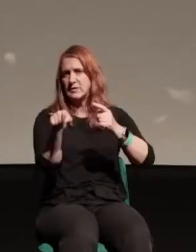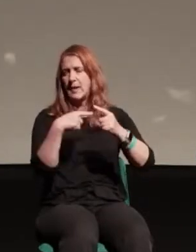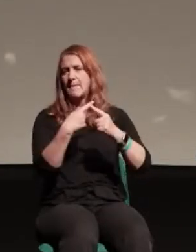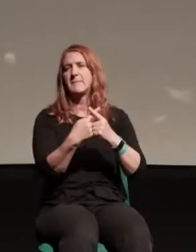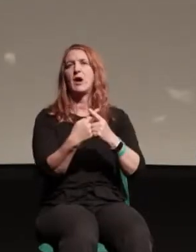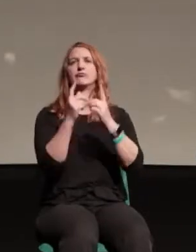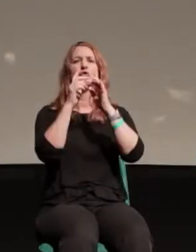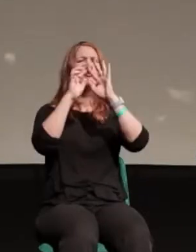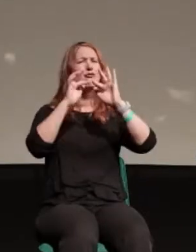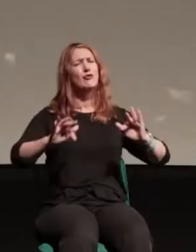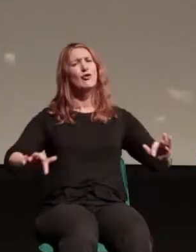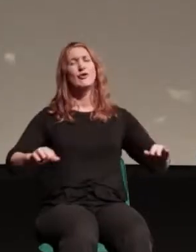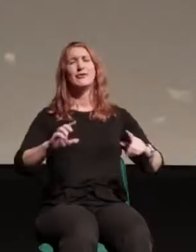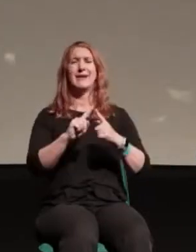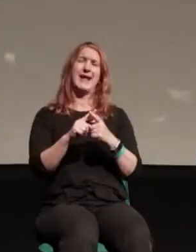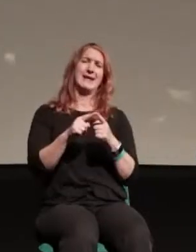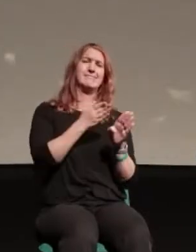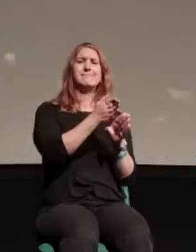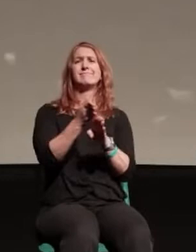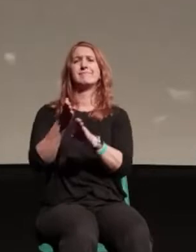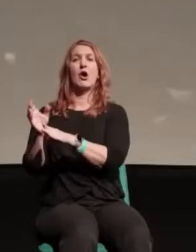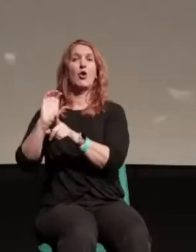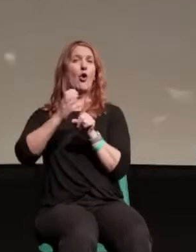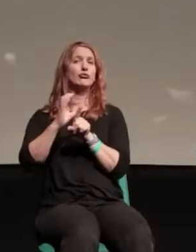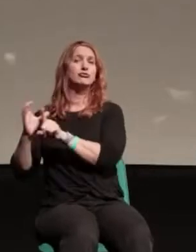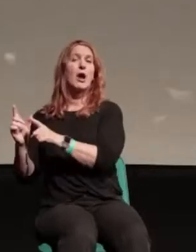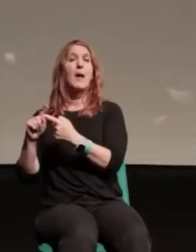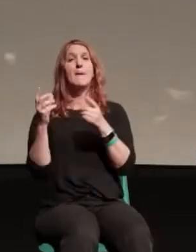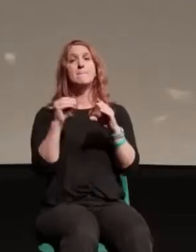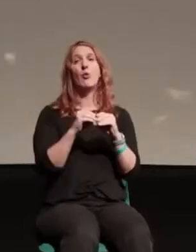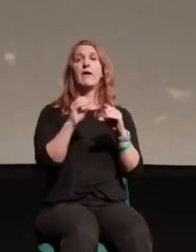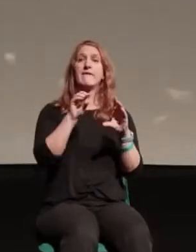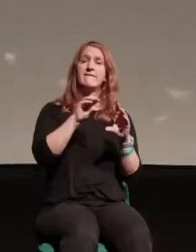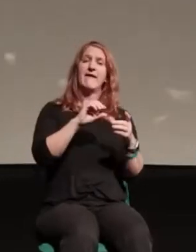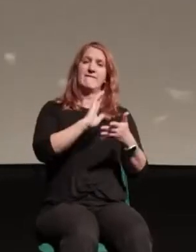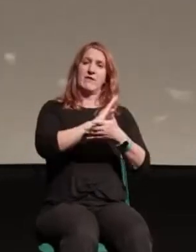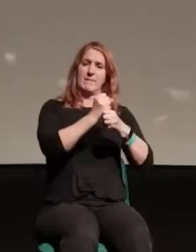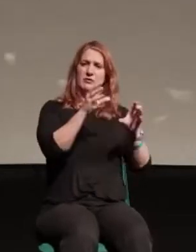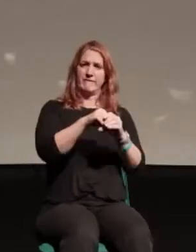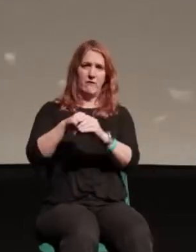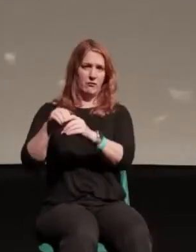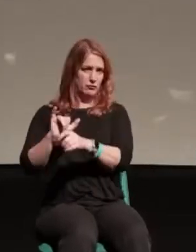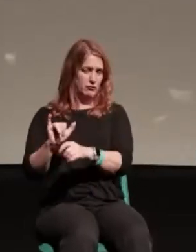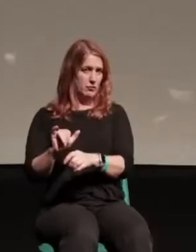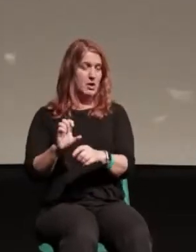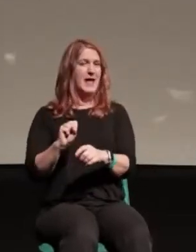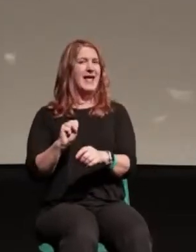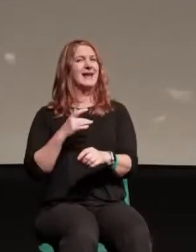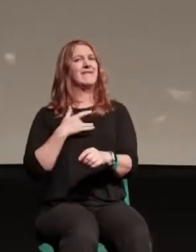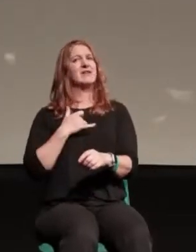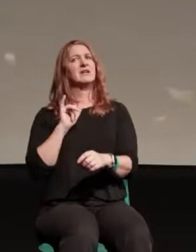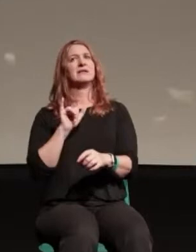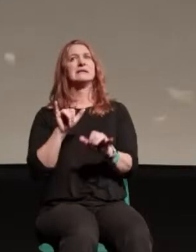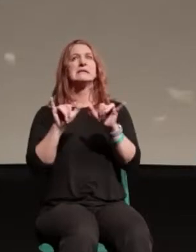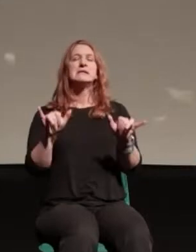more diverse and plural culture, and more filmmakers are involved. I think that there's the system